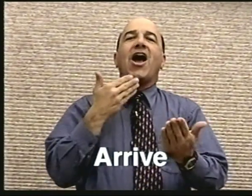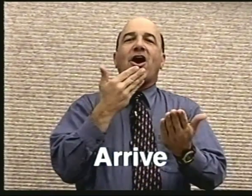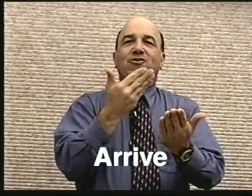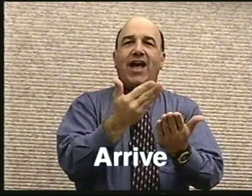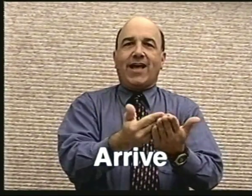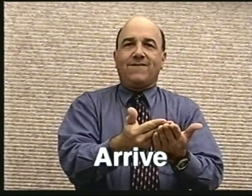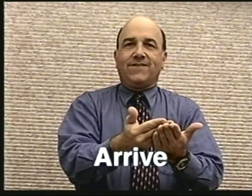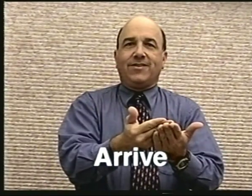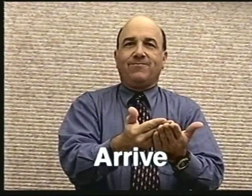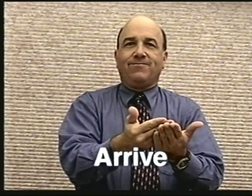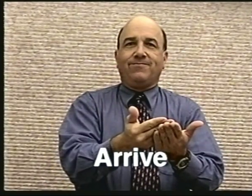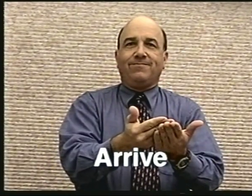Arrive,